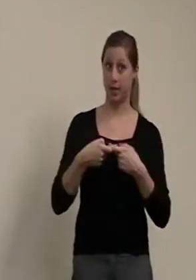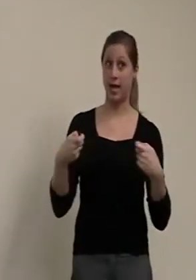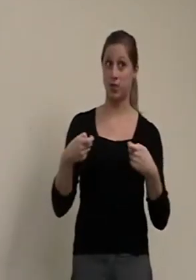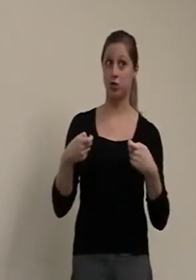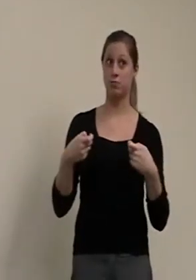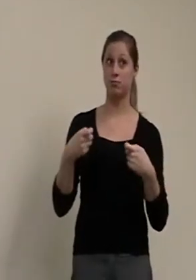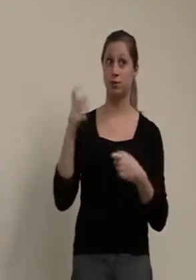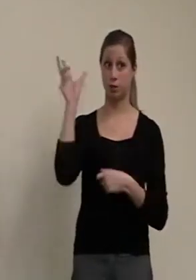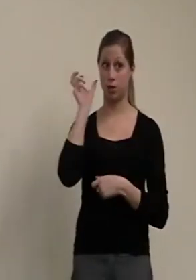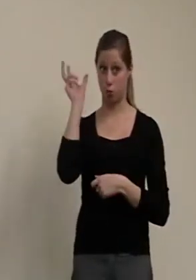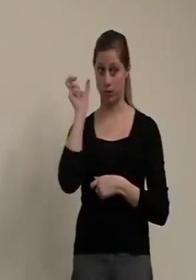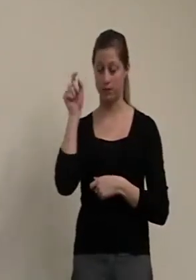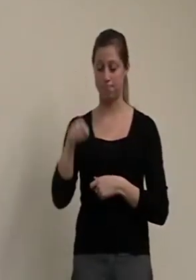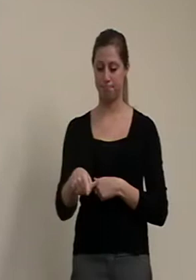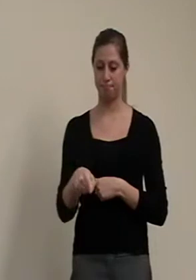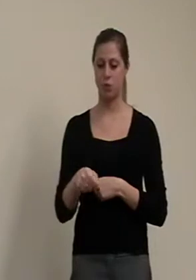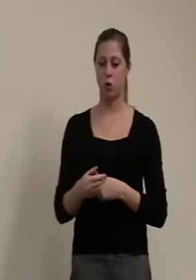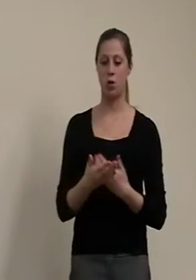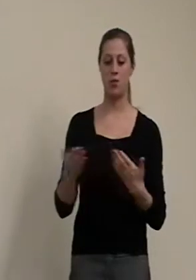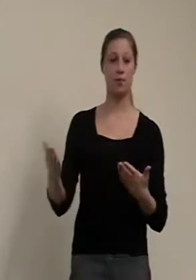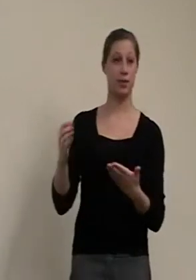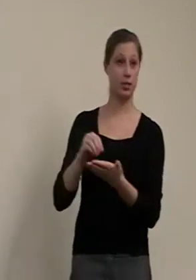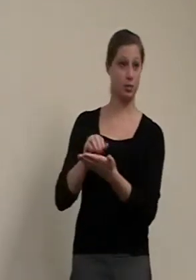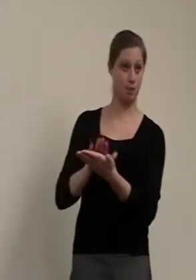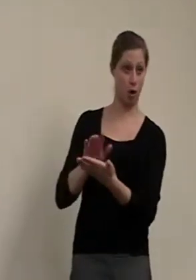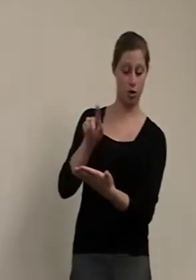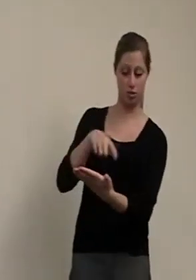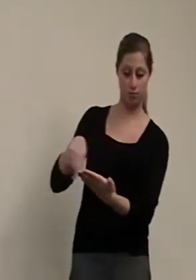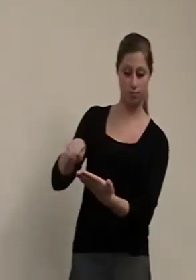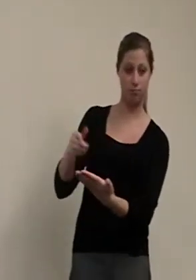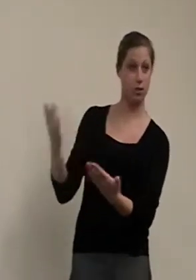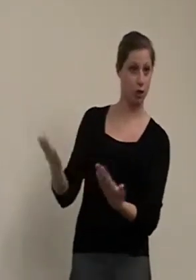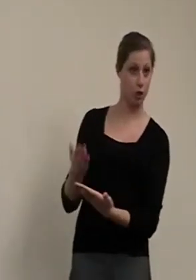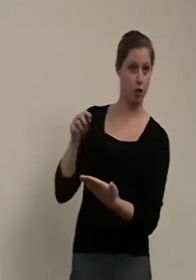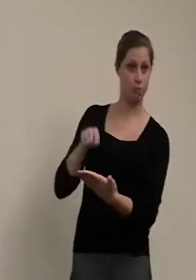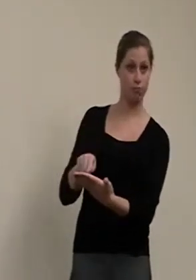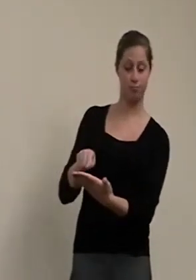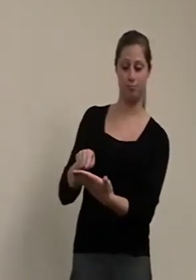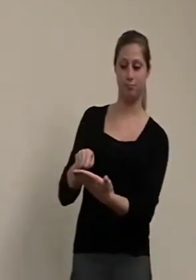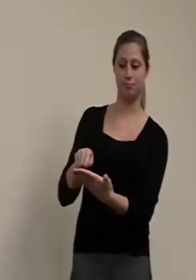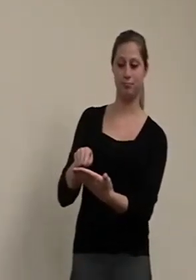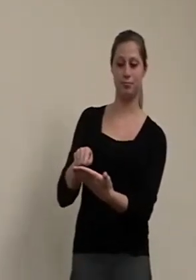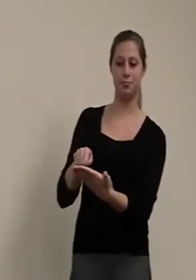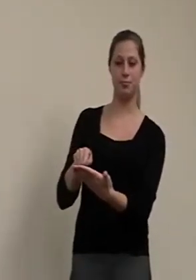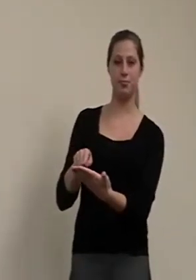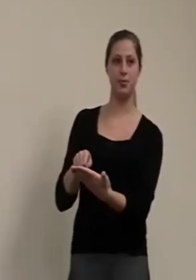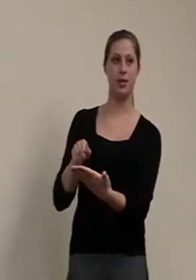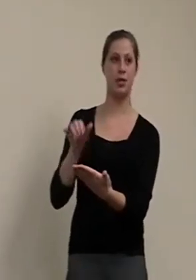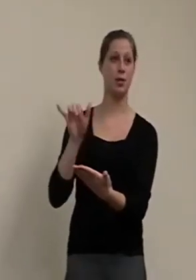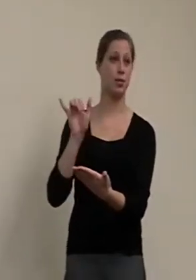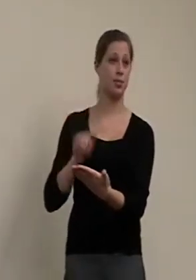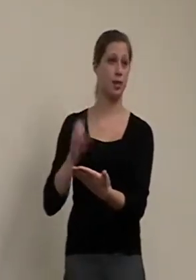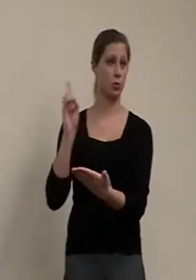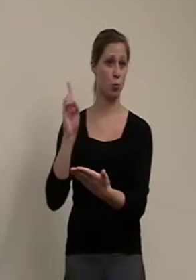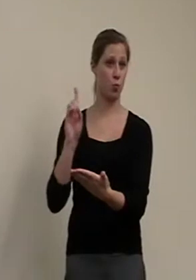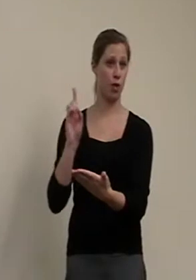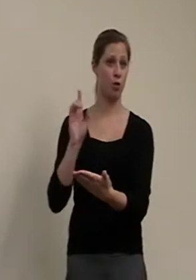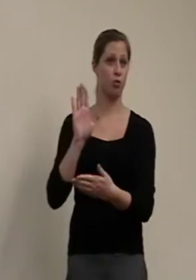These marks are here with the arrows are when I put the bone device over